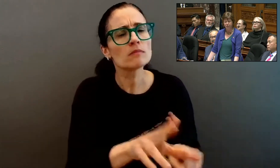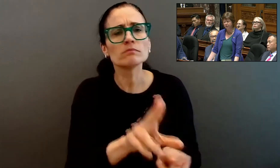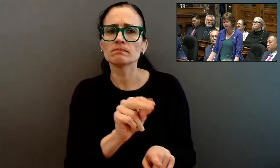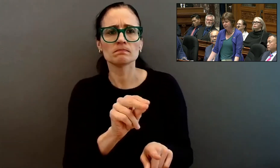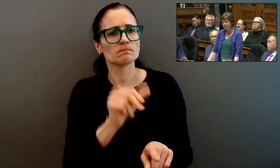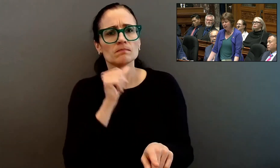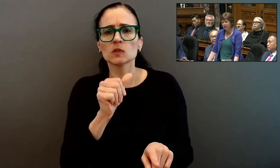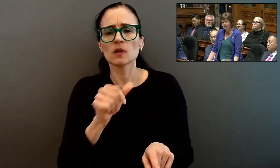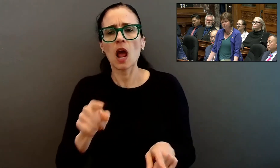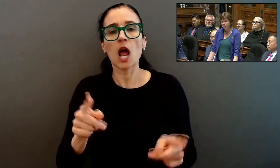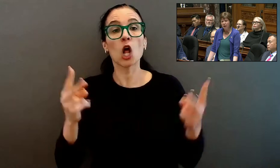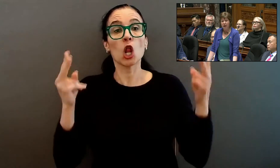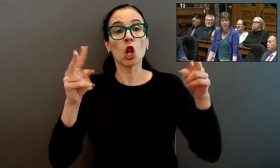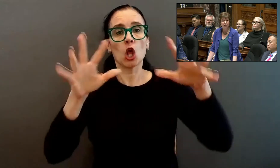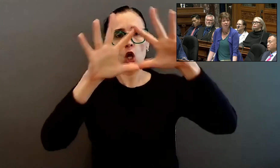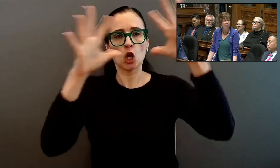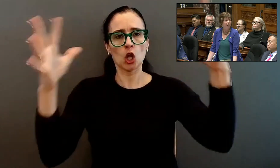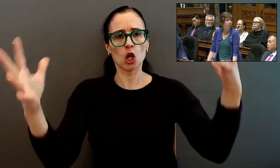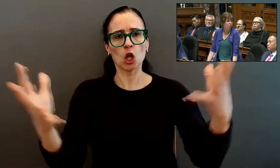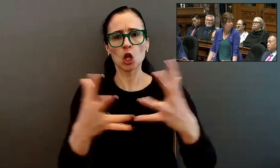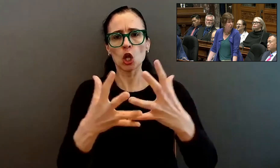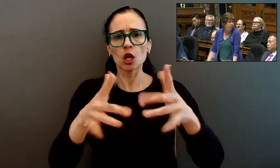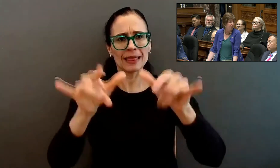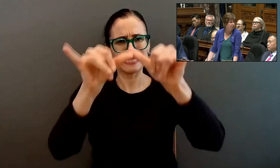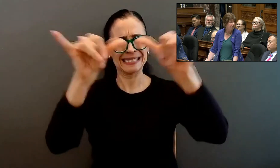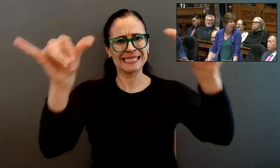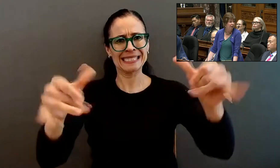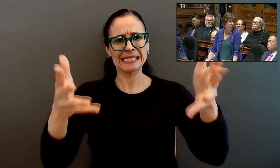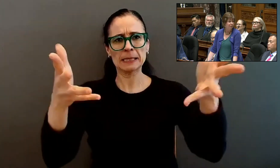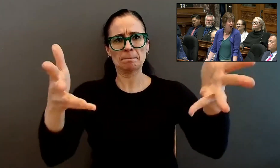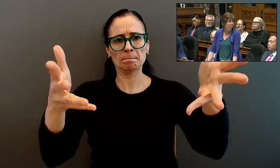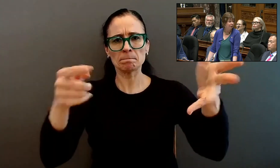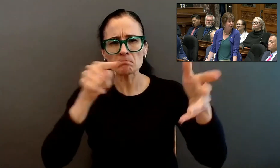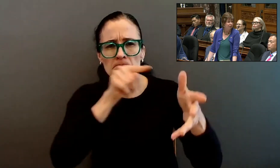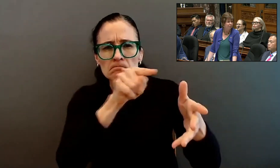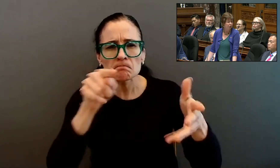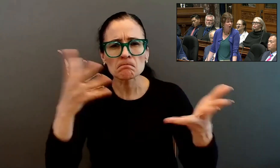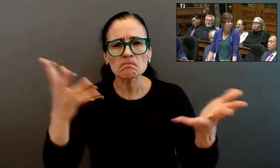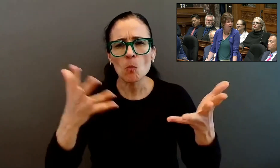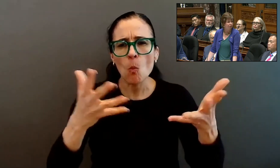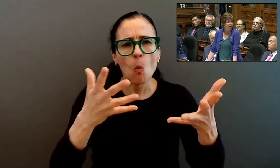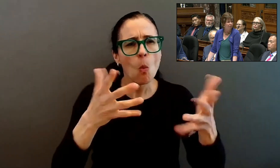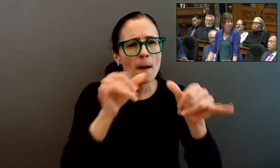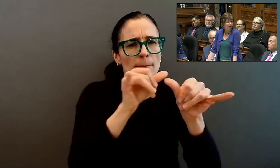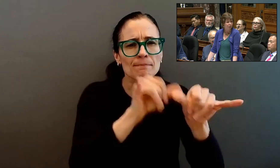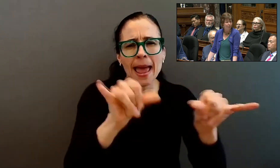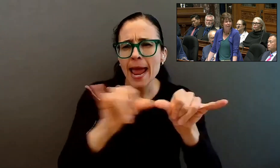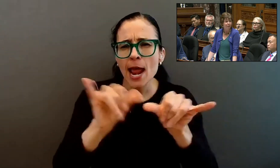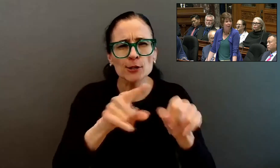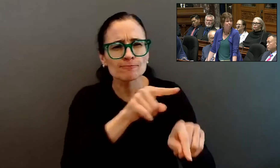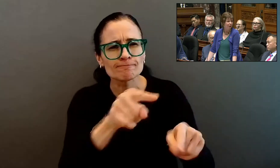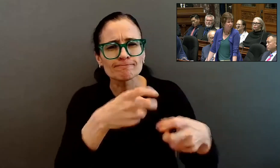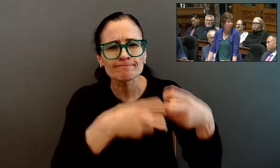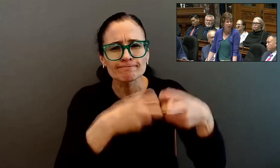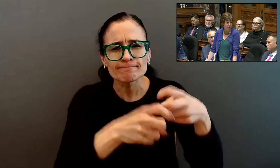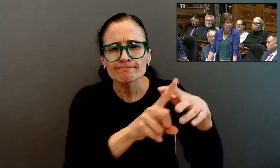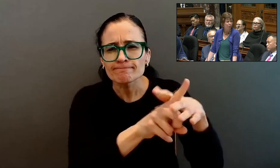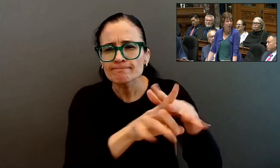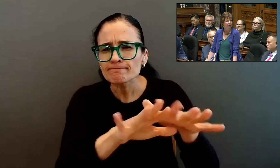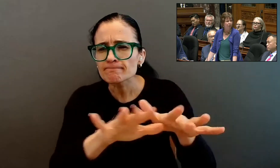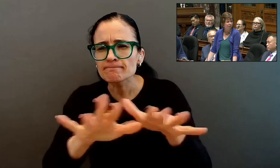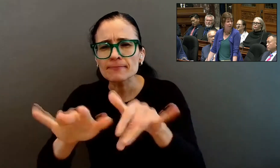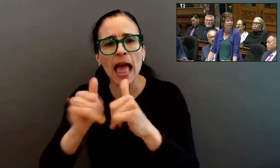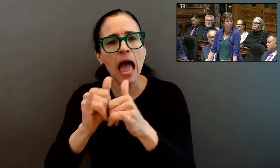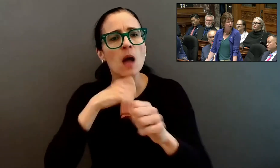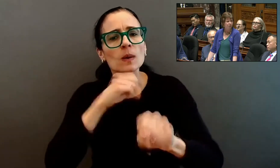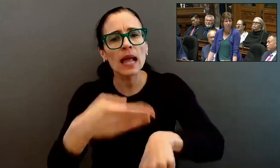deliver service. And I do appreciate Mayor Sims' offer of space. Michael Bryant has been